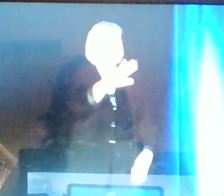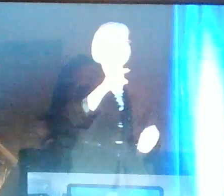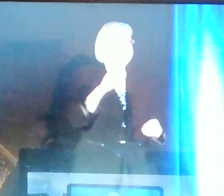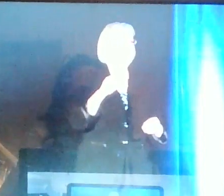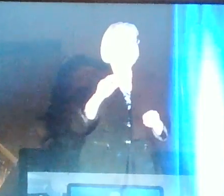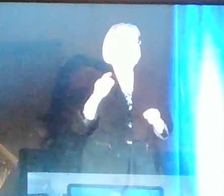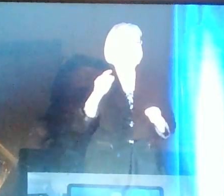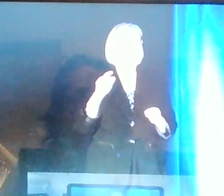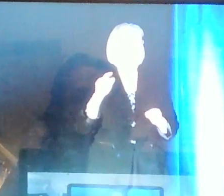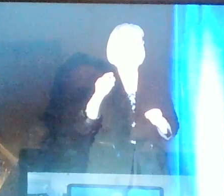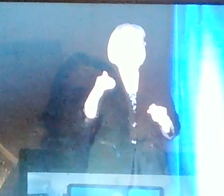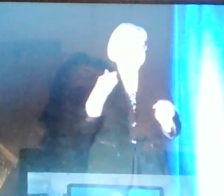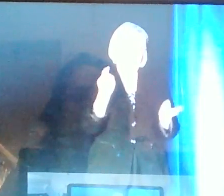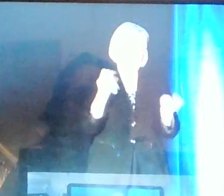I'm a proud Canadian.